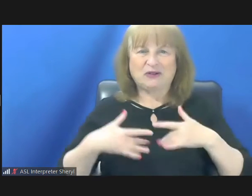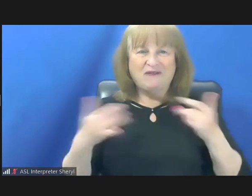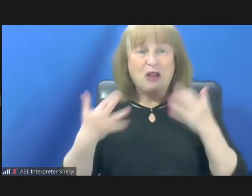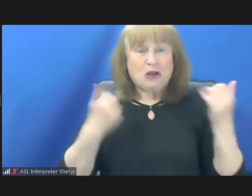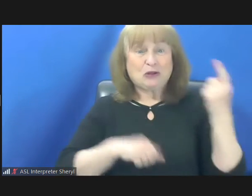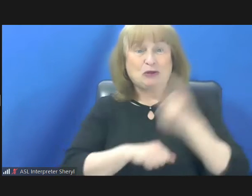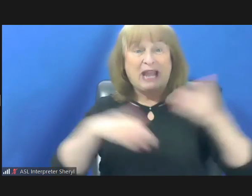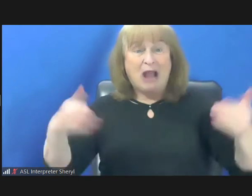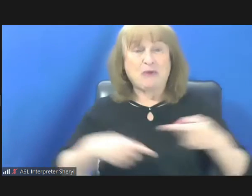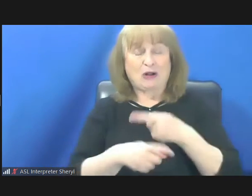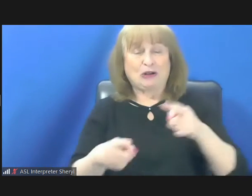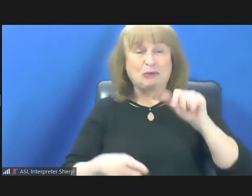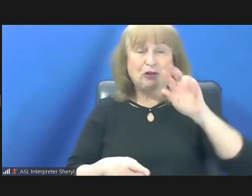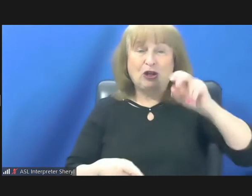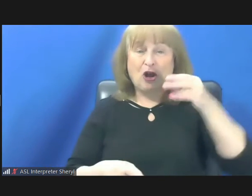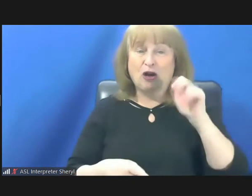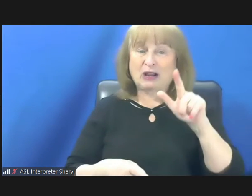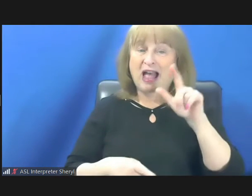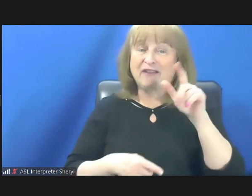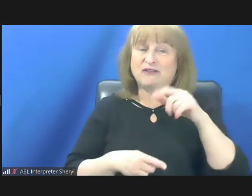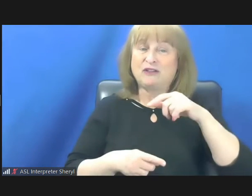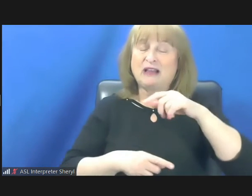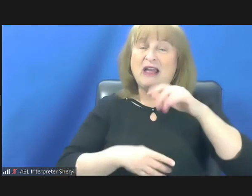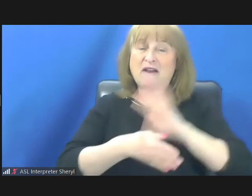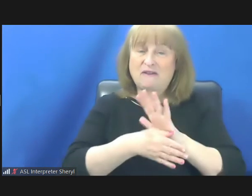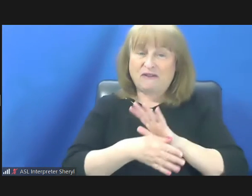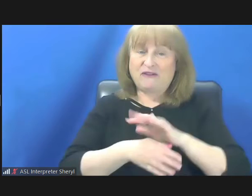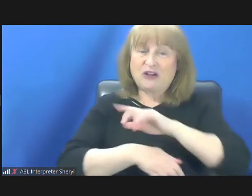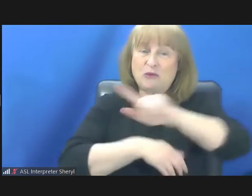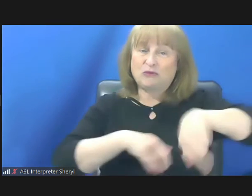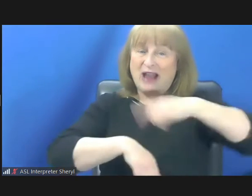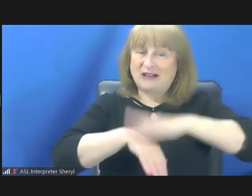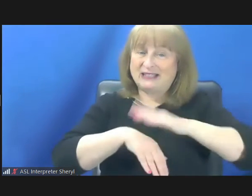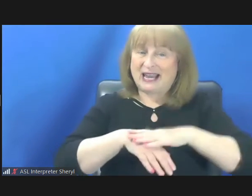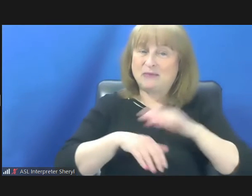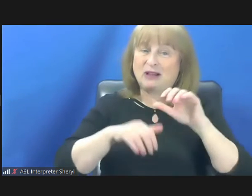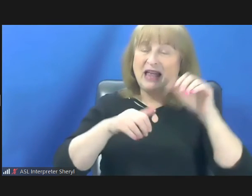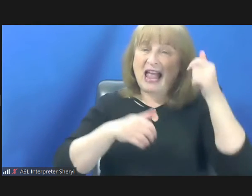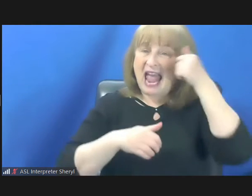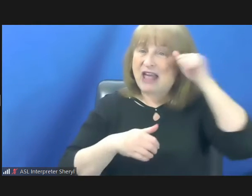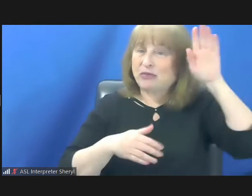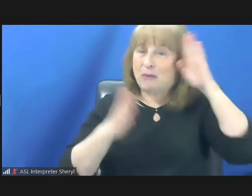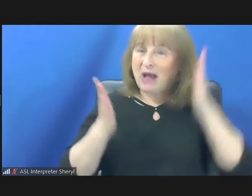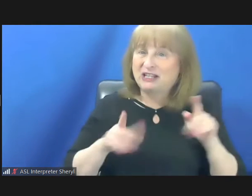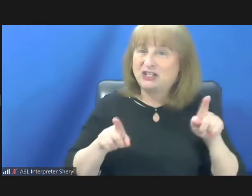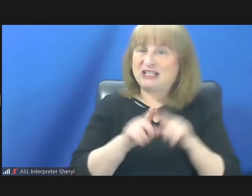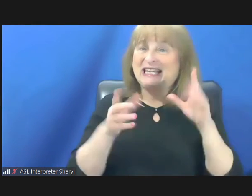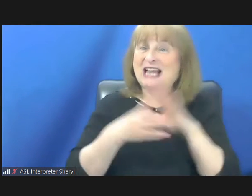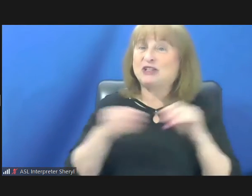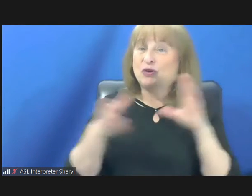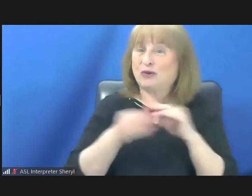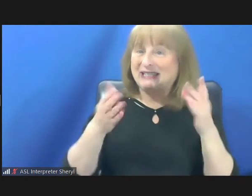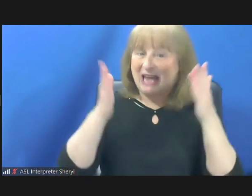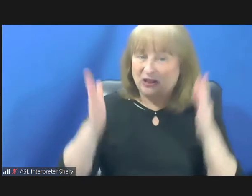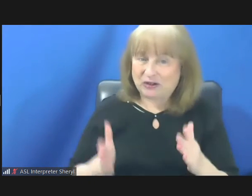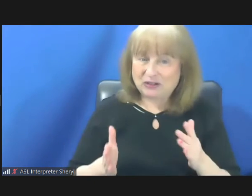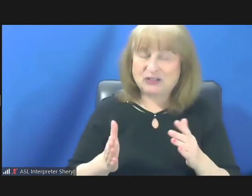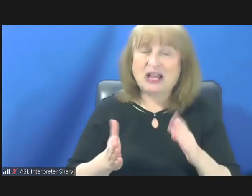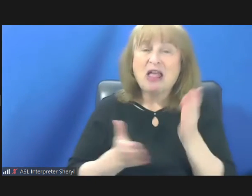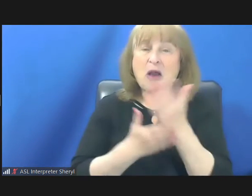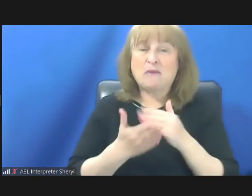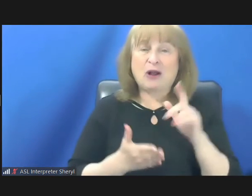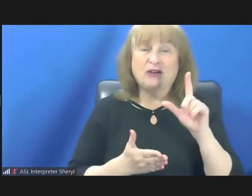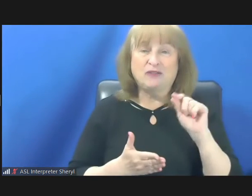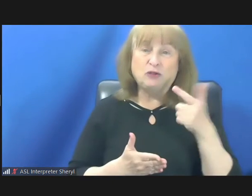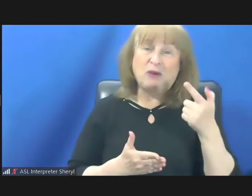I welcome you to the Archival Roundtable, Anthropologists as Storytellers. This program is presented as part of the 2021 Mother